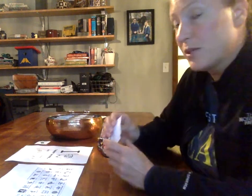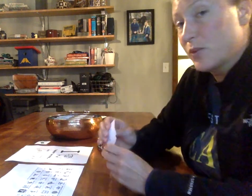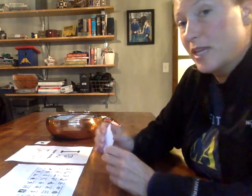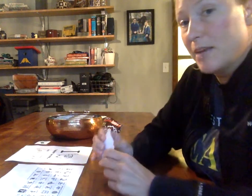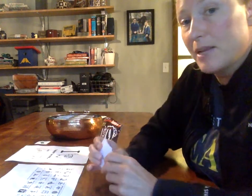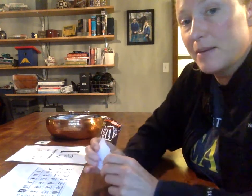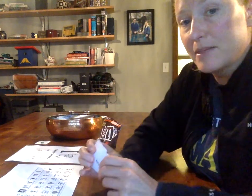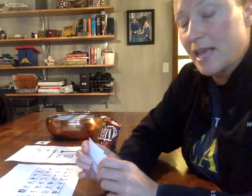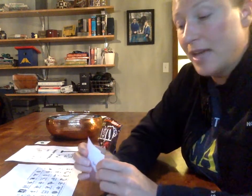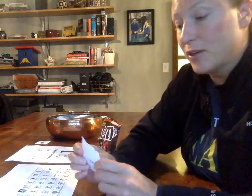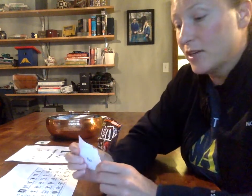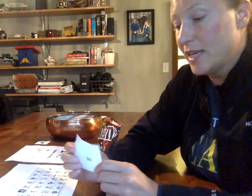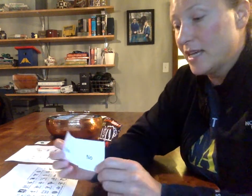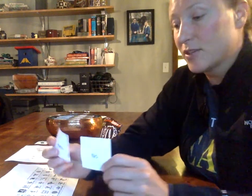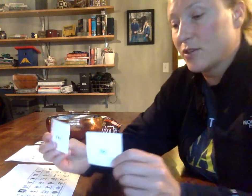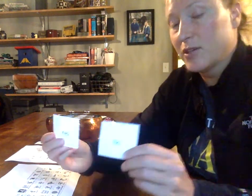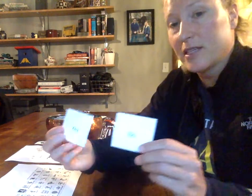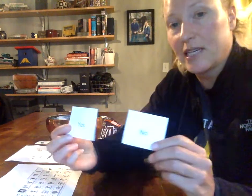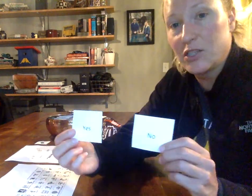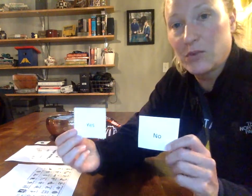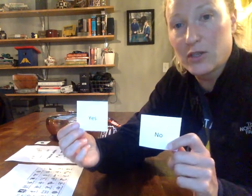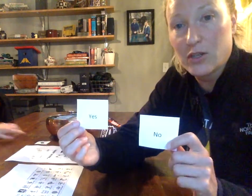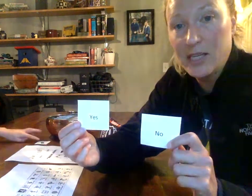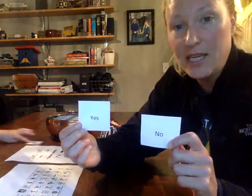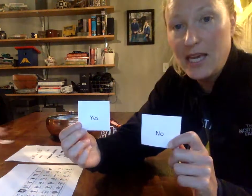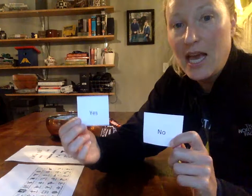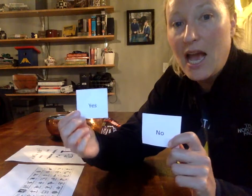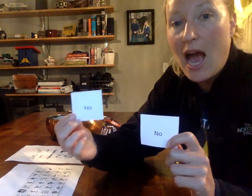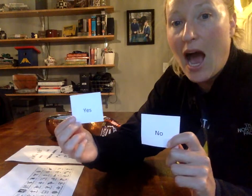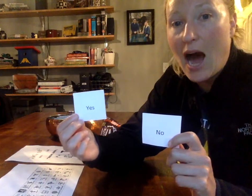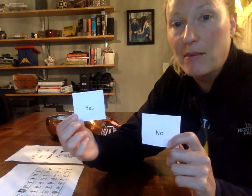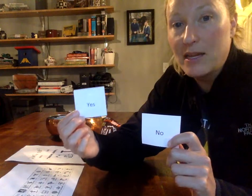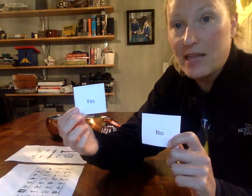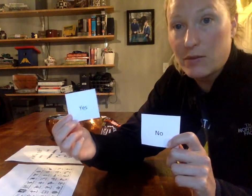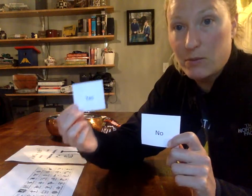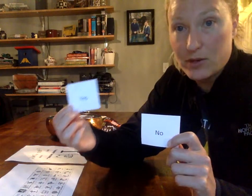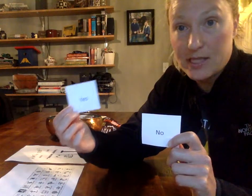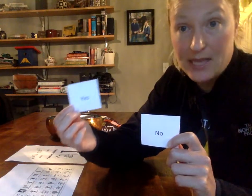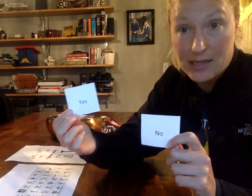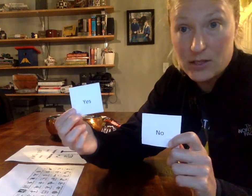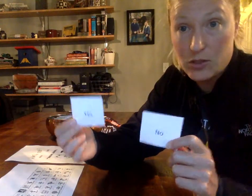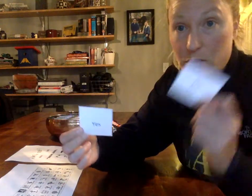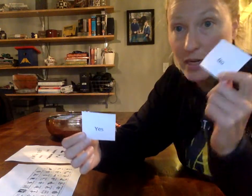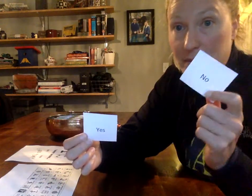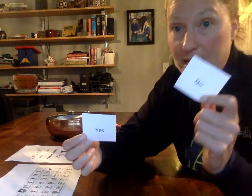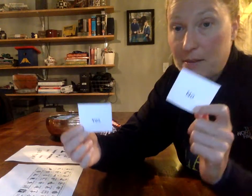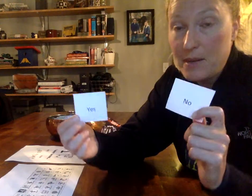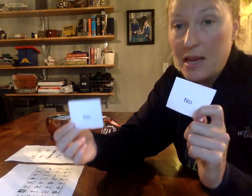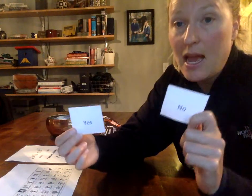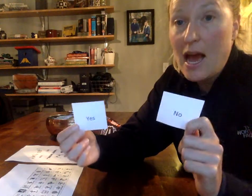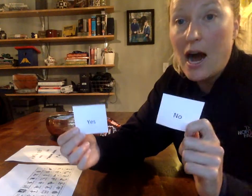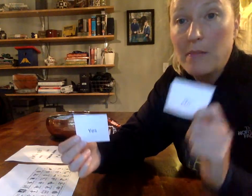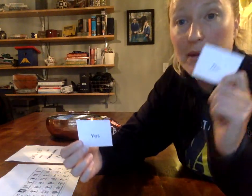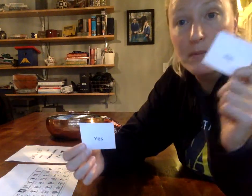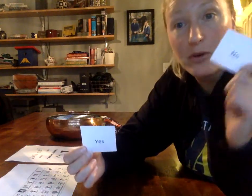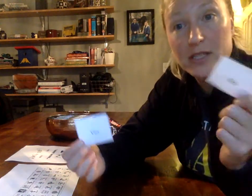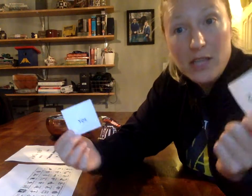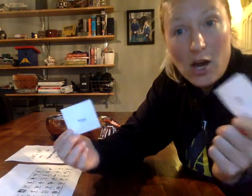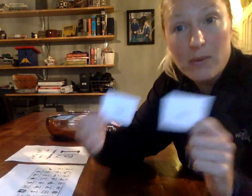between M&Ms and cookie, and so you can say, do you want cookie? And they would point to yes. Do you want M&M? They would point to no because they